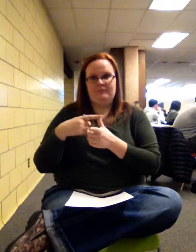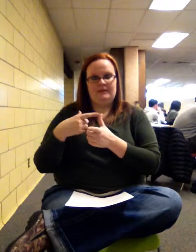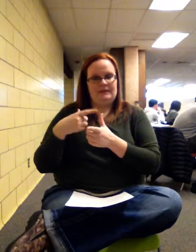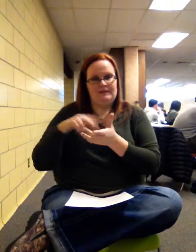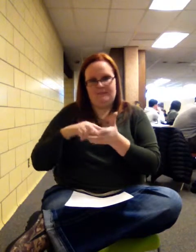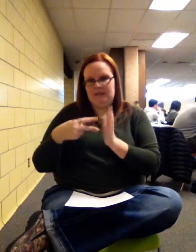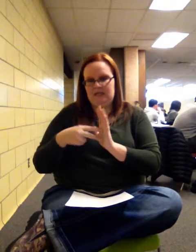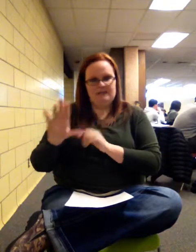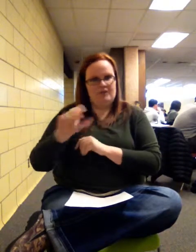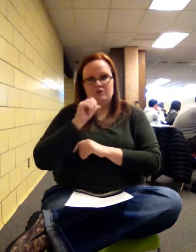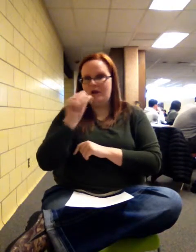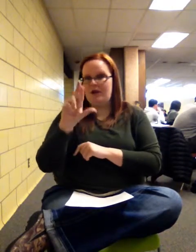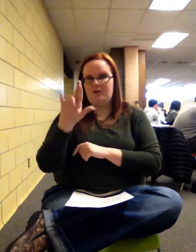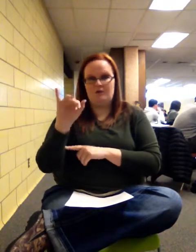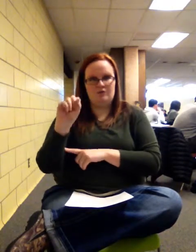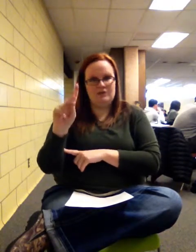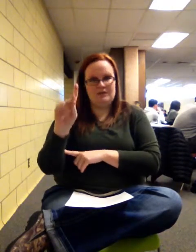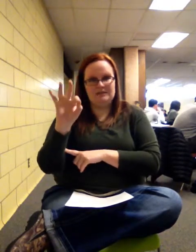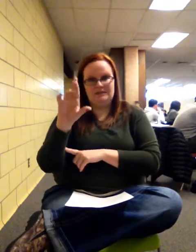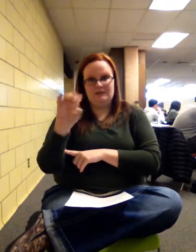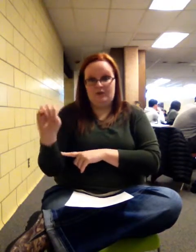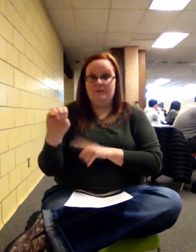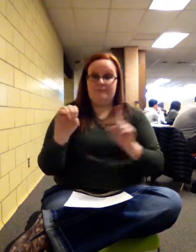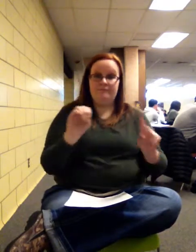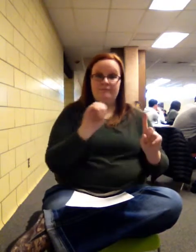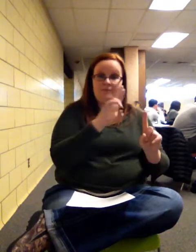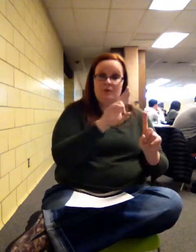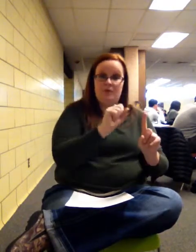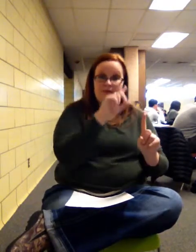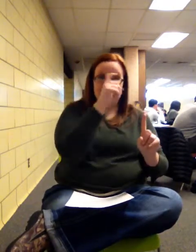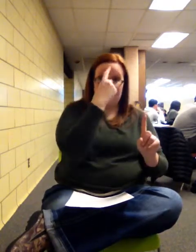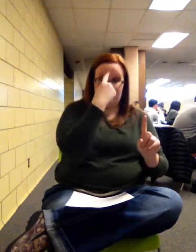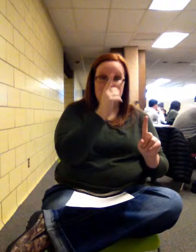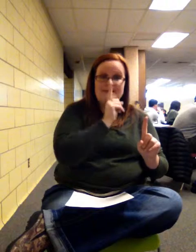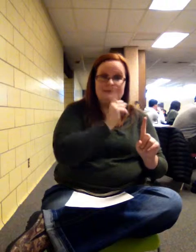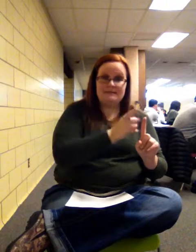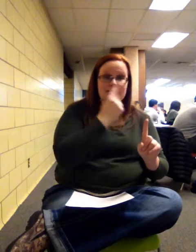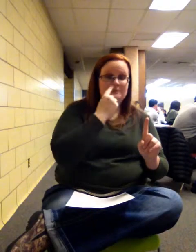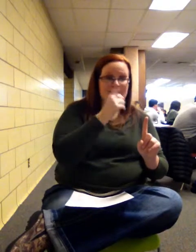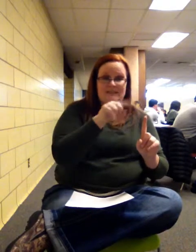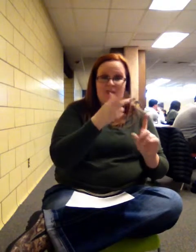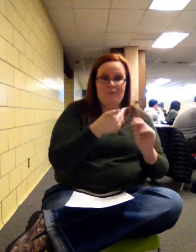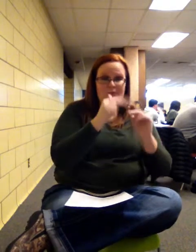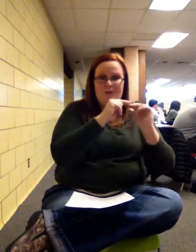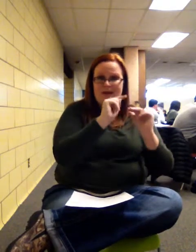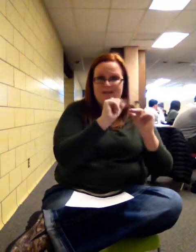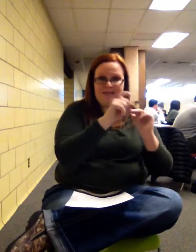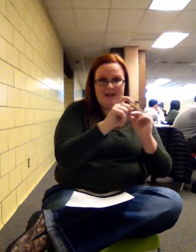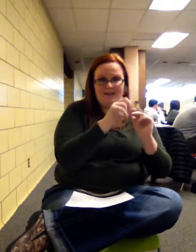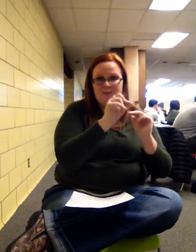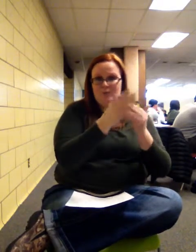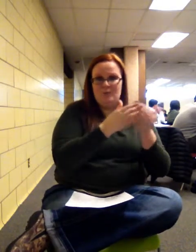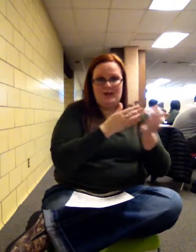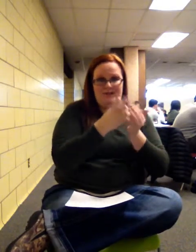We're saying the U.S. government is because we're believing that they would raise taxes, do whatever they needed to get us the return of and on our money if we're buying a U.S.